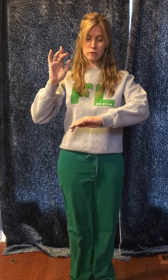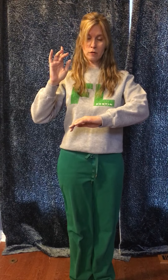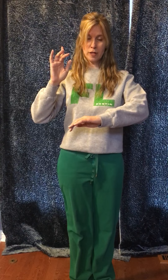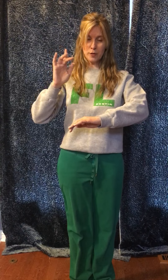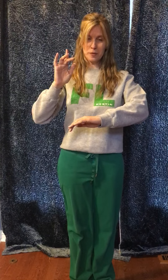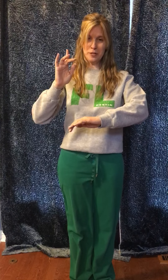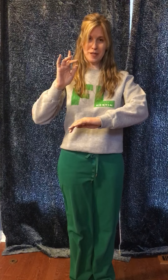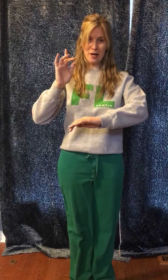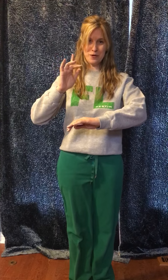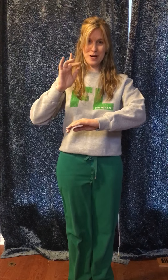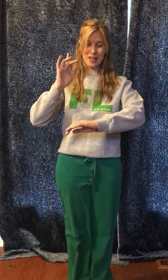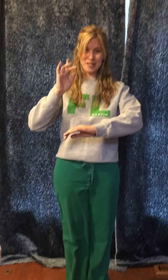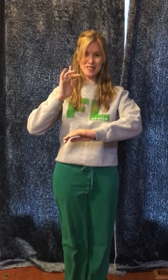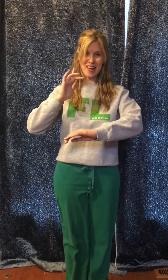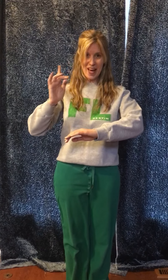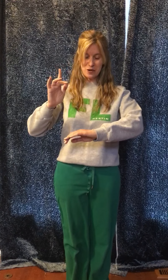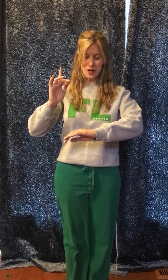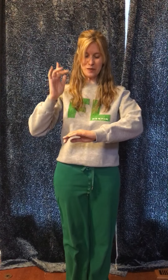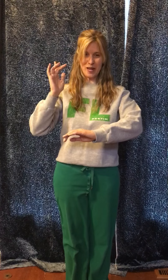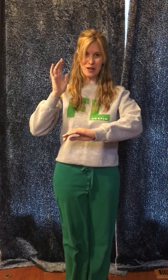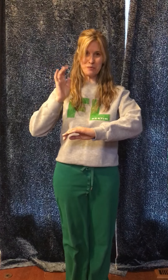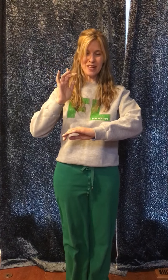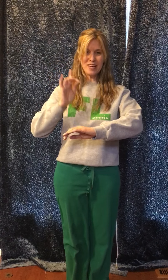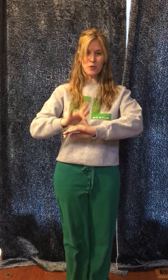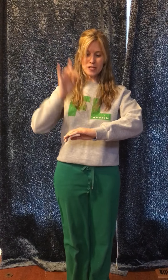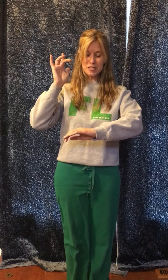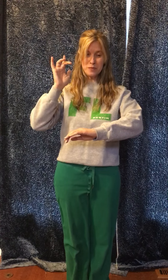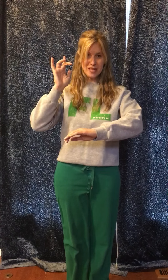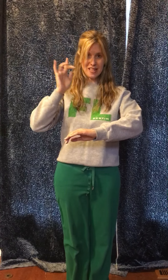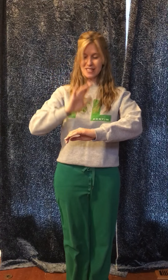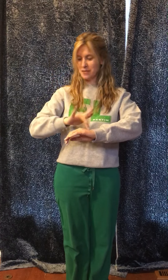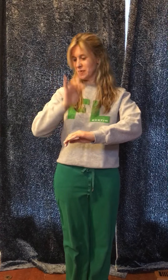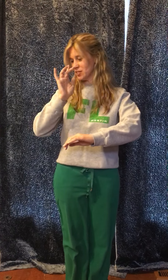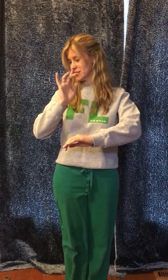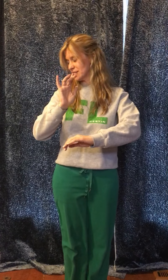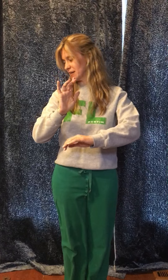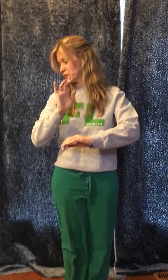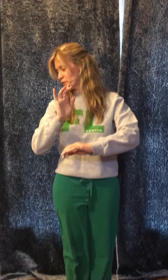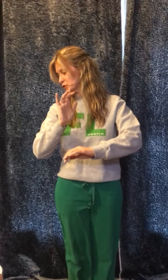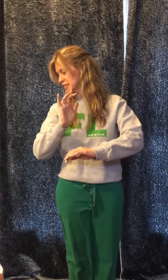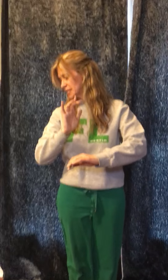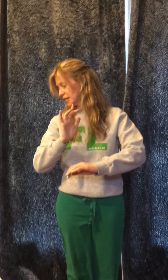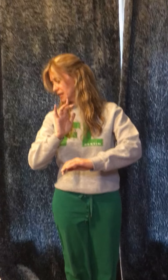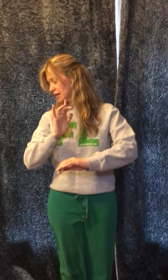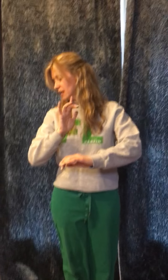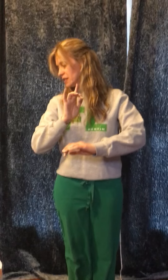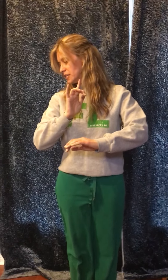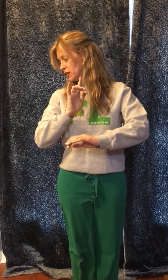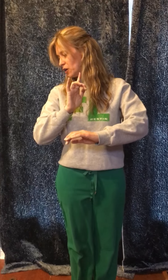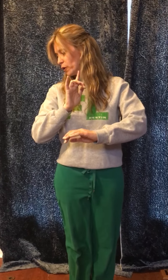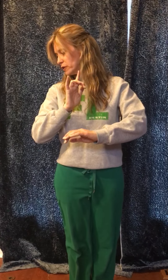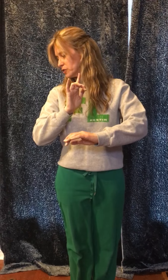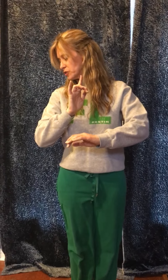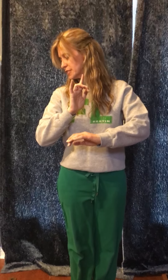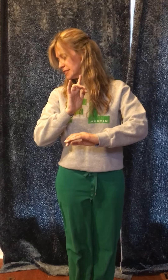don't let them do that. We're not going to say ow out loud, but we're stimulating that something just stung them for sting. Where is your